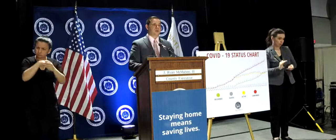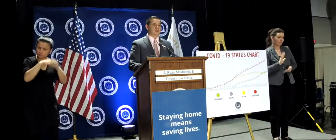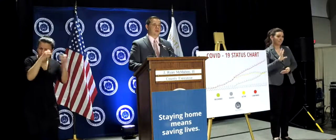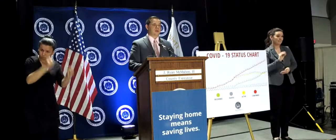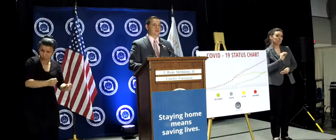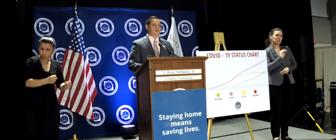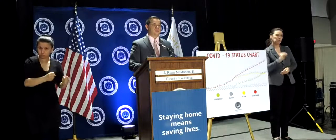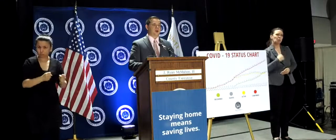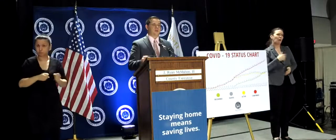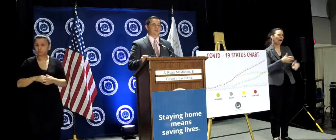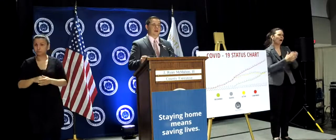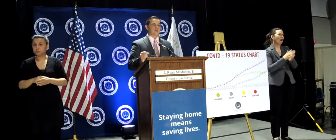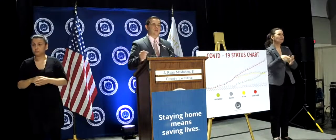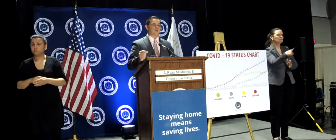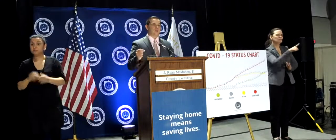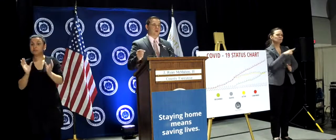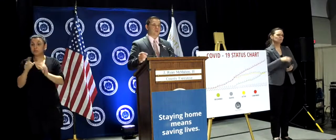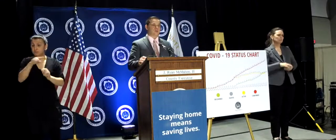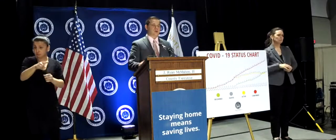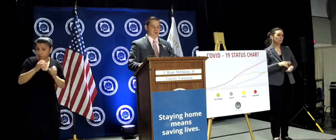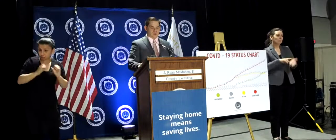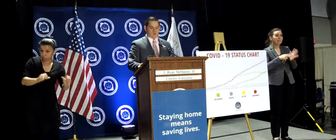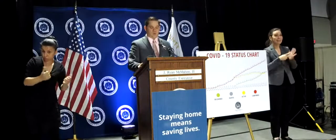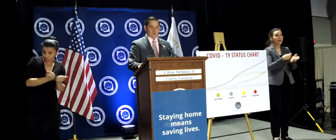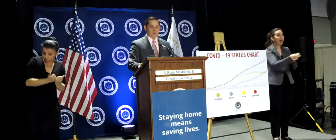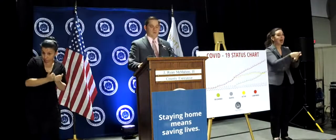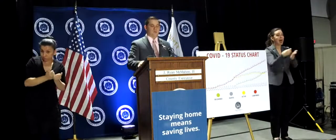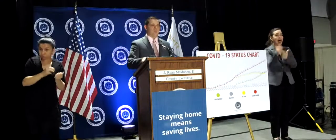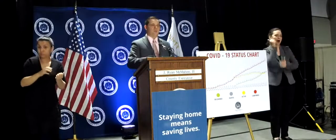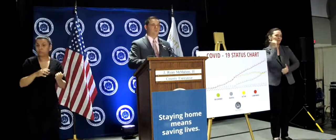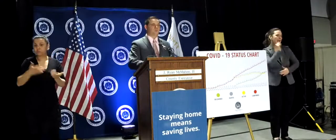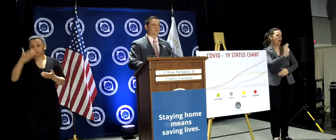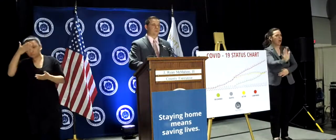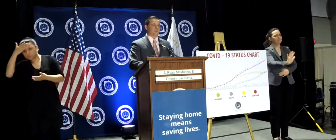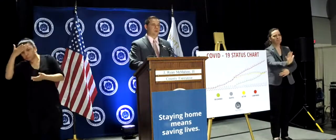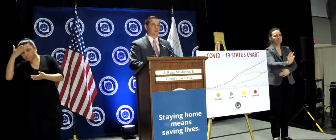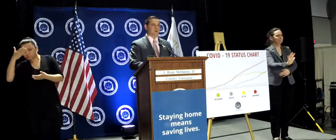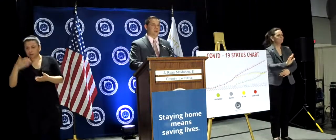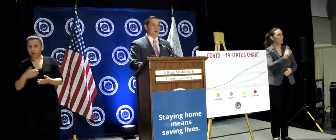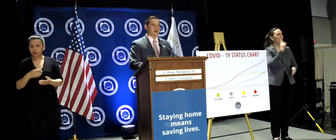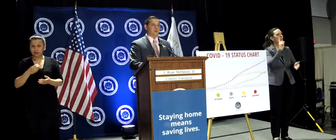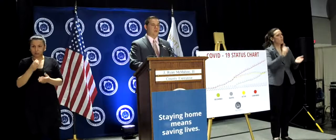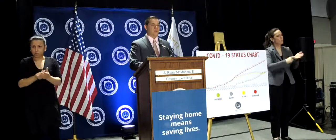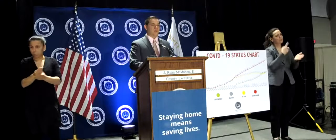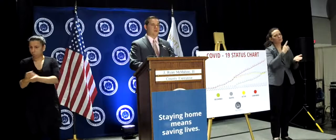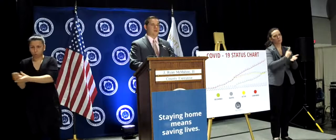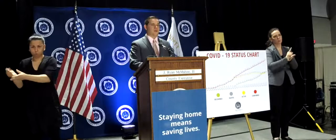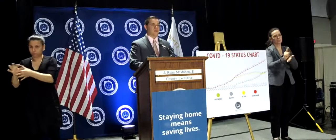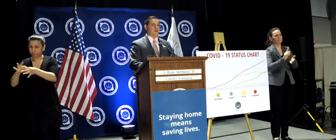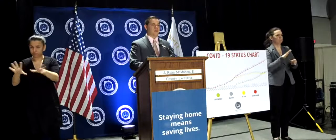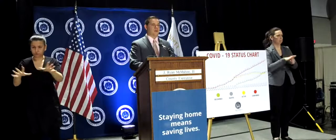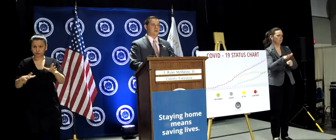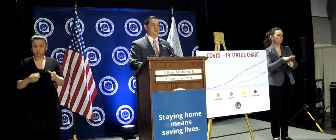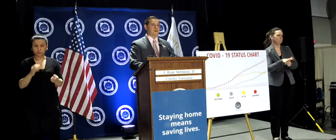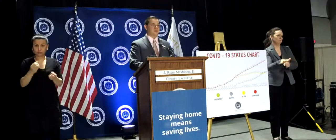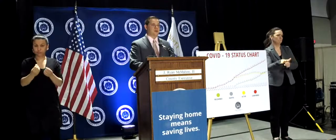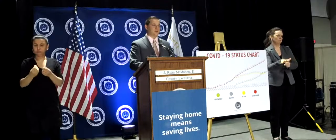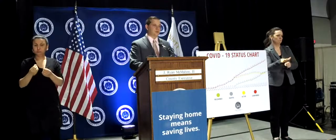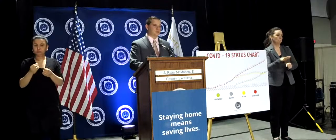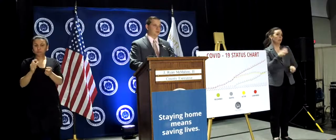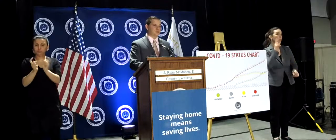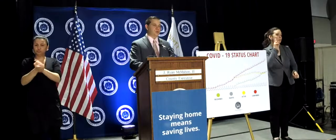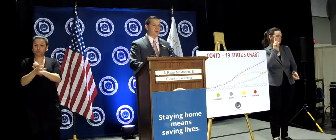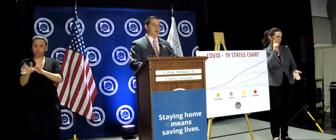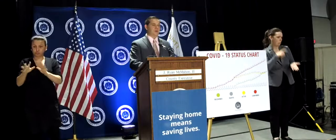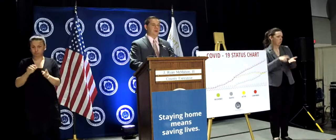to starve the virus from new hosts, we'll be in a position to look at what it looks like in the